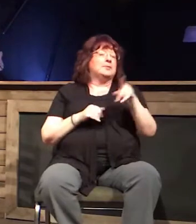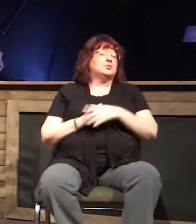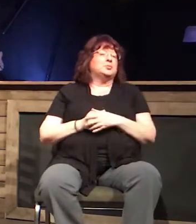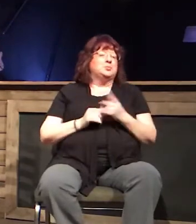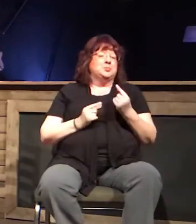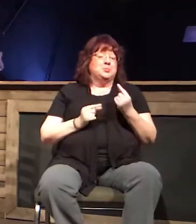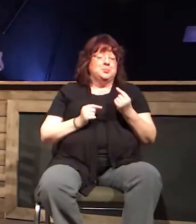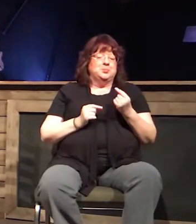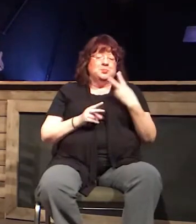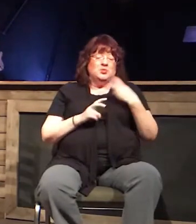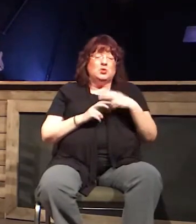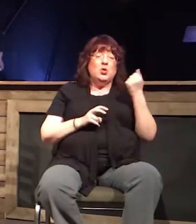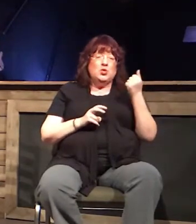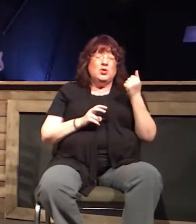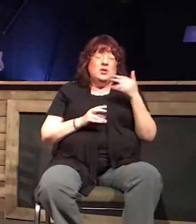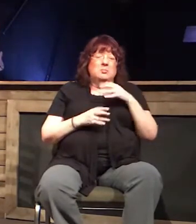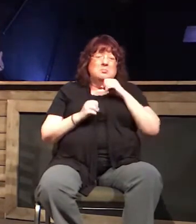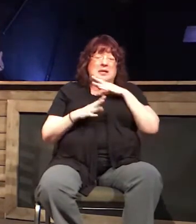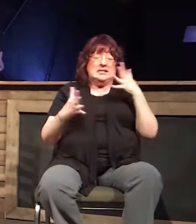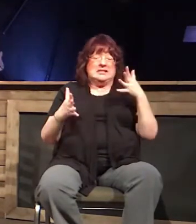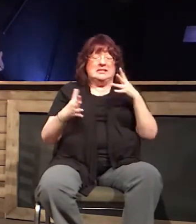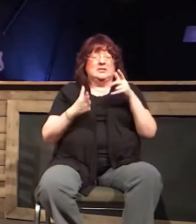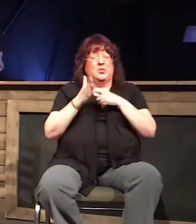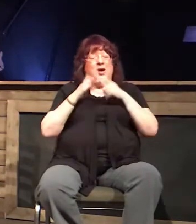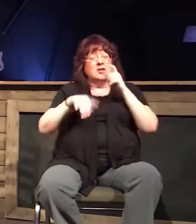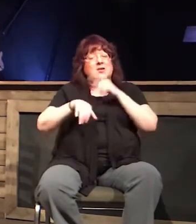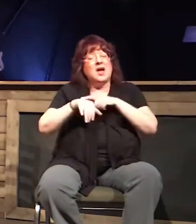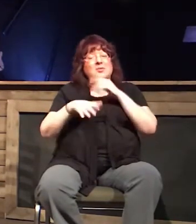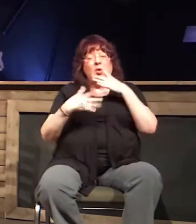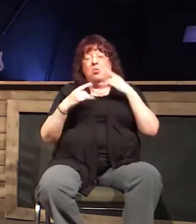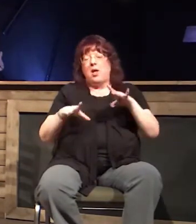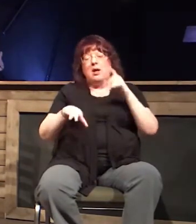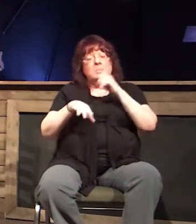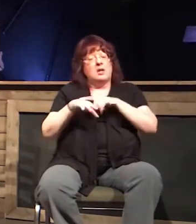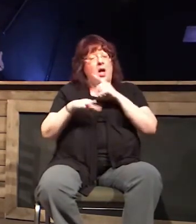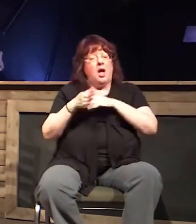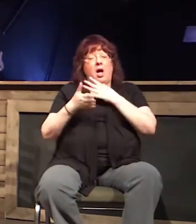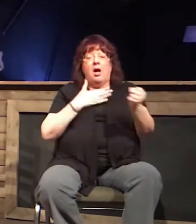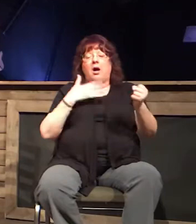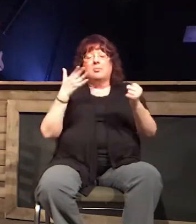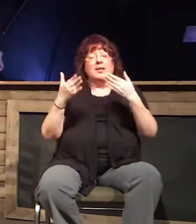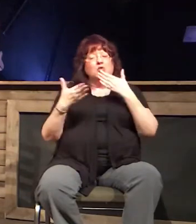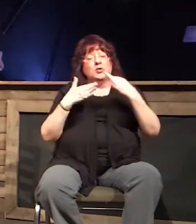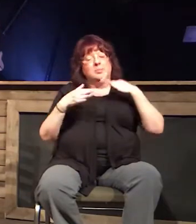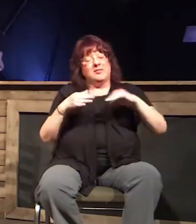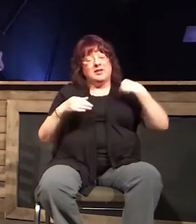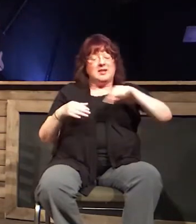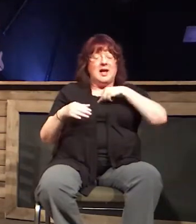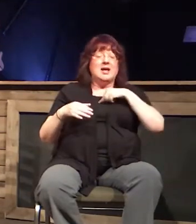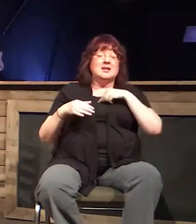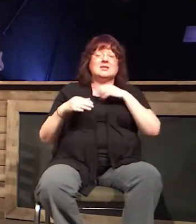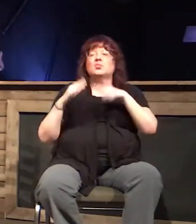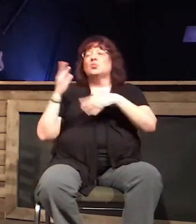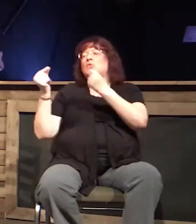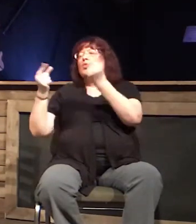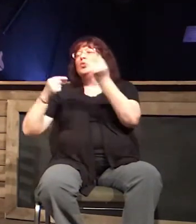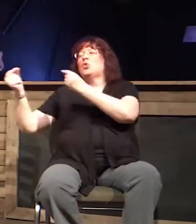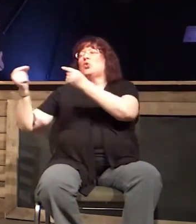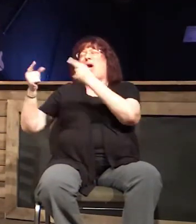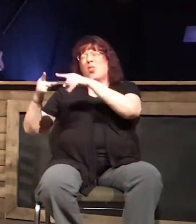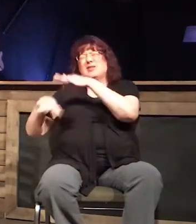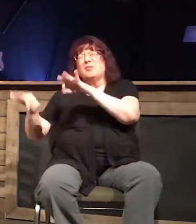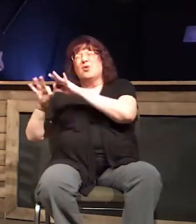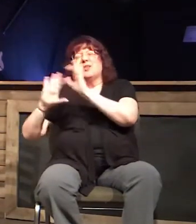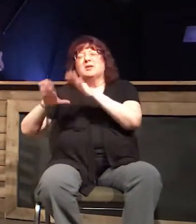do, and it's harder, it's messier, it takes more time. And we don't like taking time sometimes for things that are good for us, because we're taking time for all these other things we think are going to